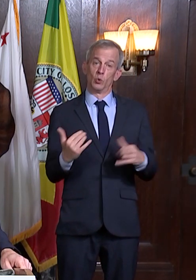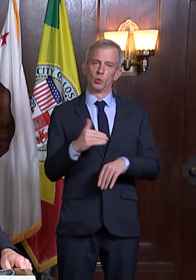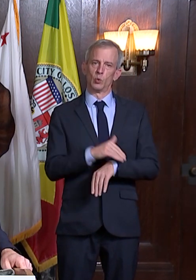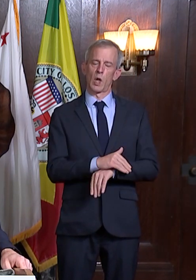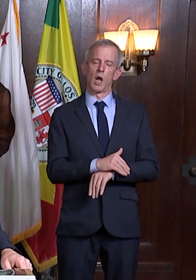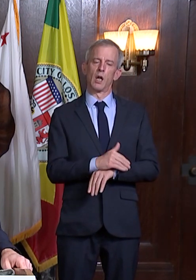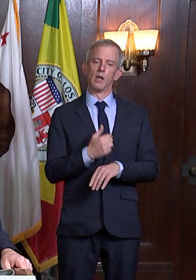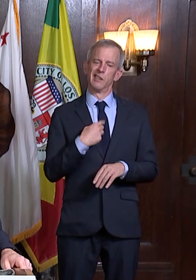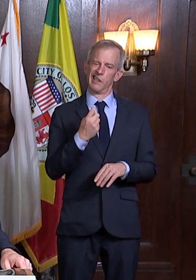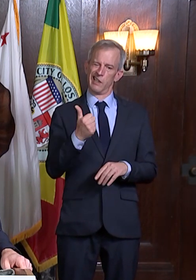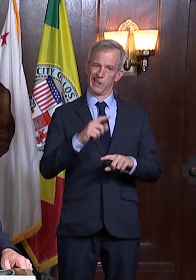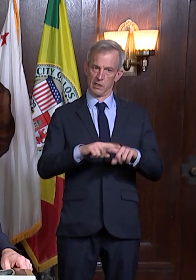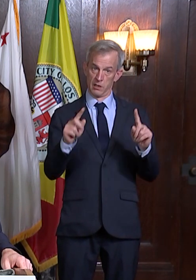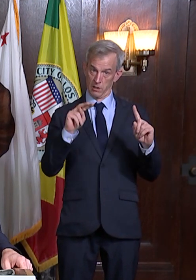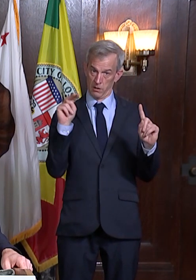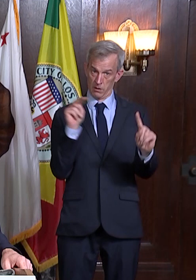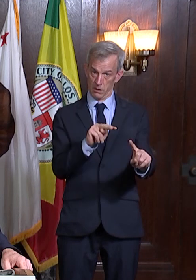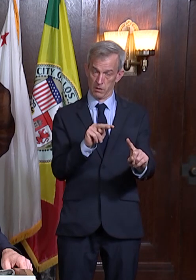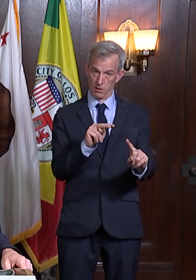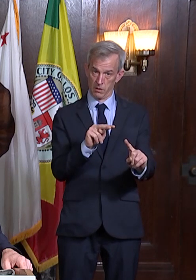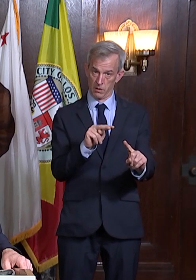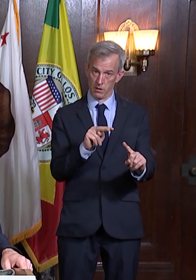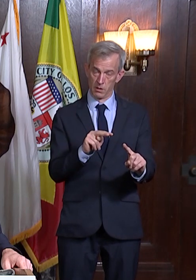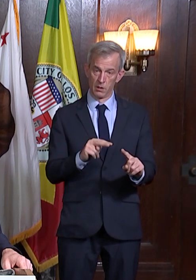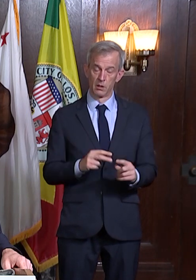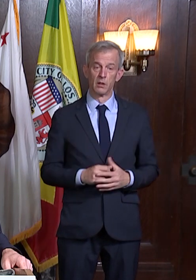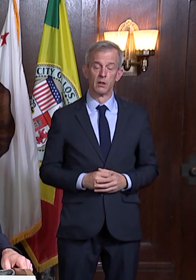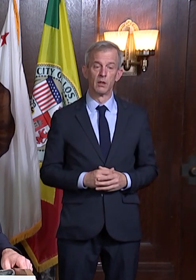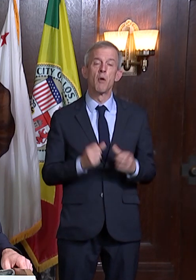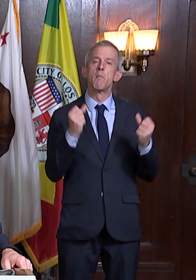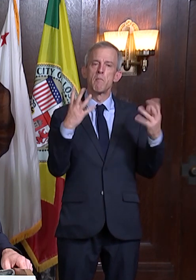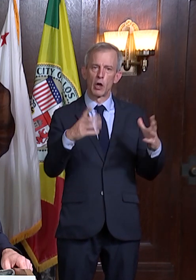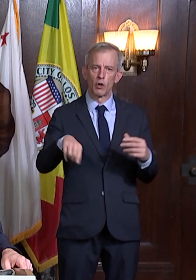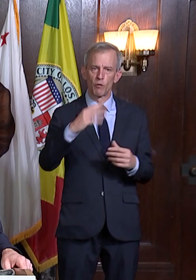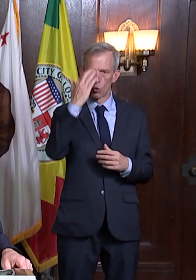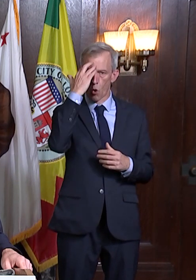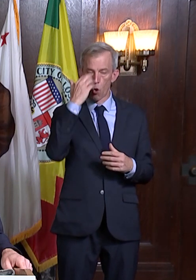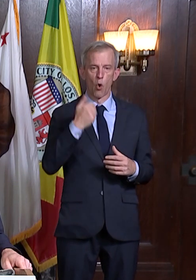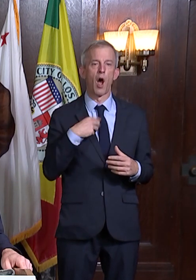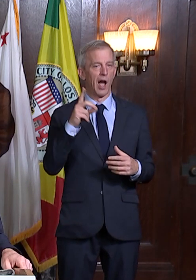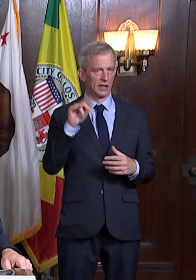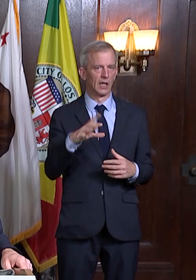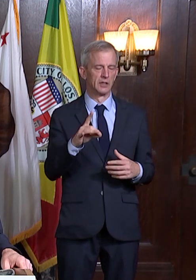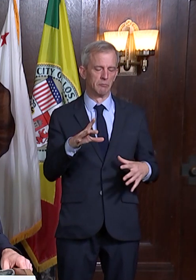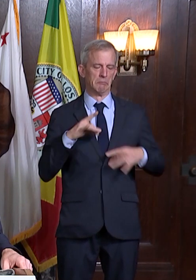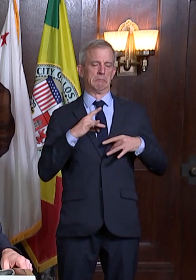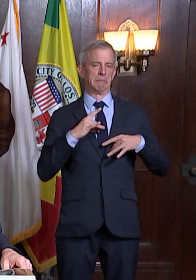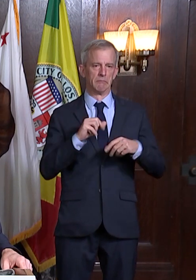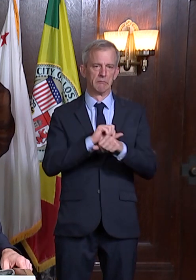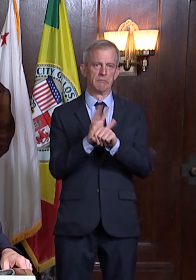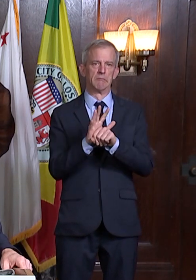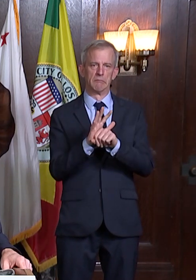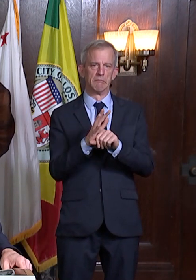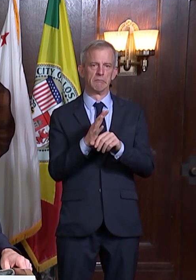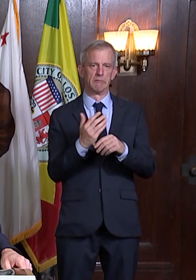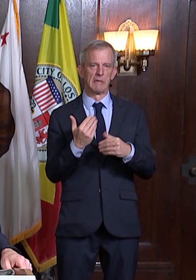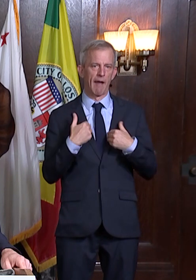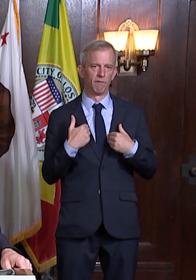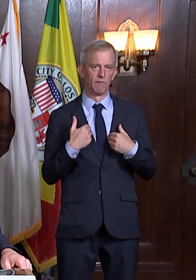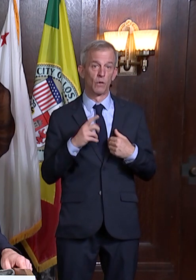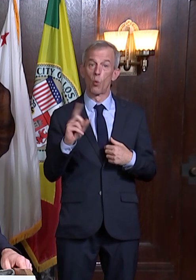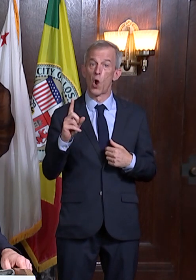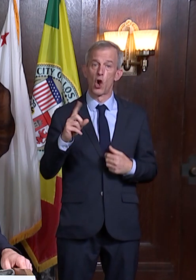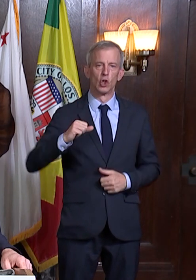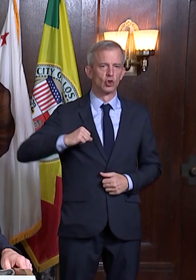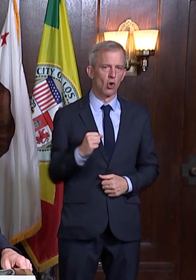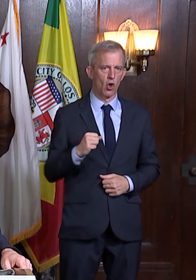perspective, because as many of you know, I tested positive for COVID-19 almost 2 weeks ago representing this city in Glasgow,